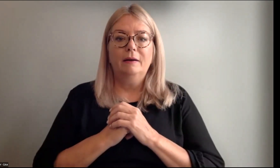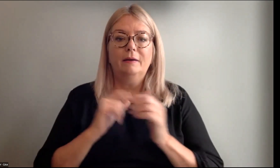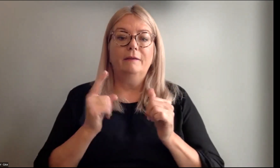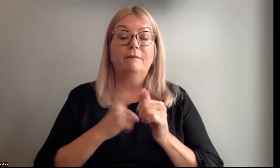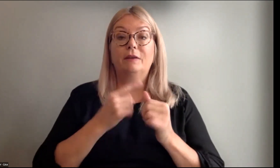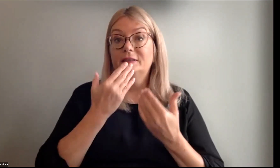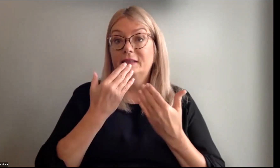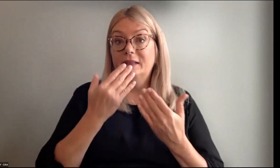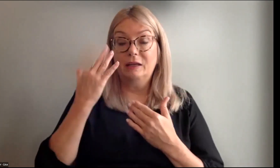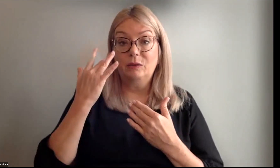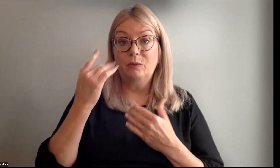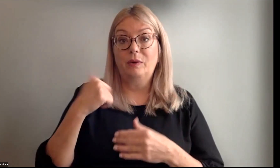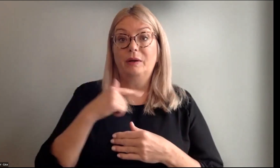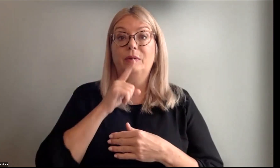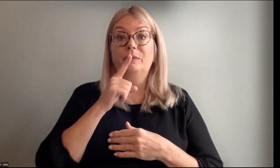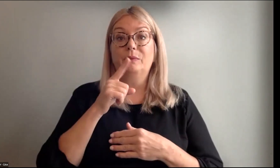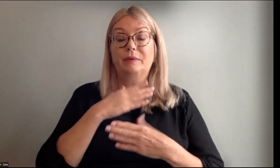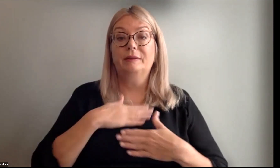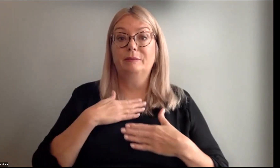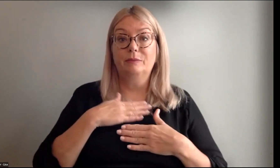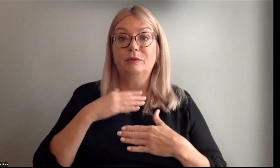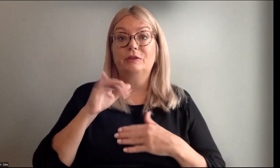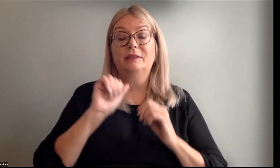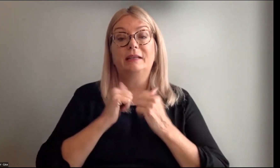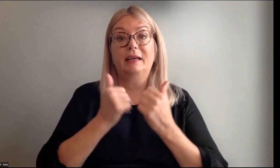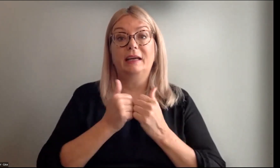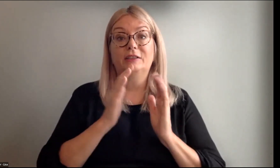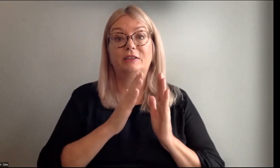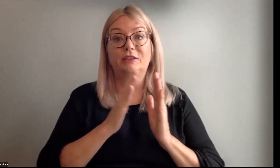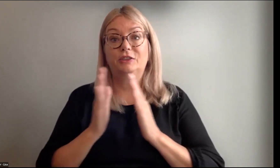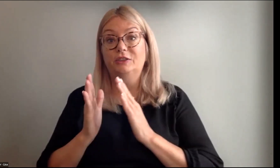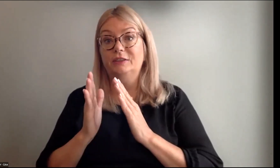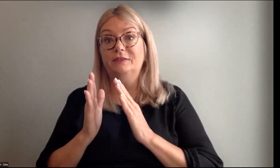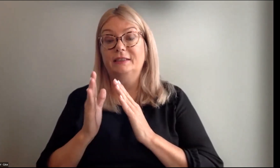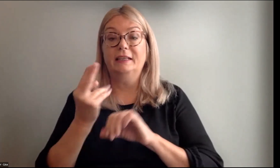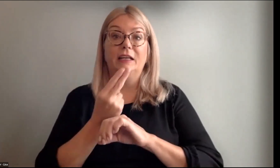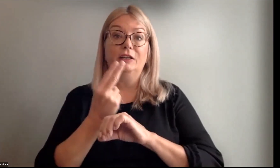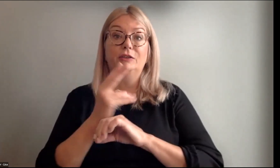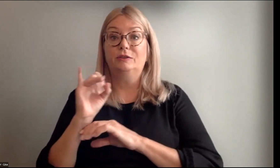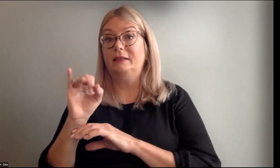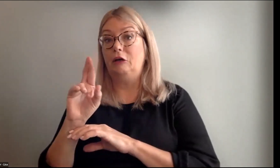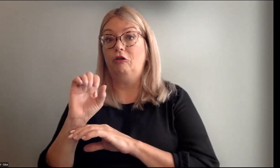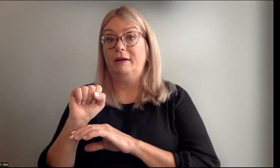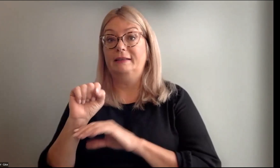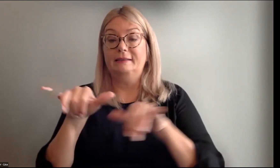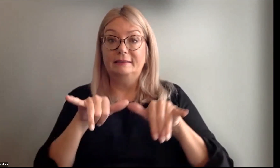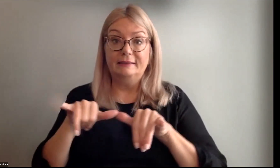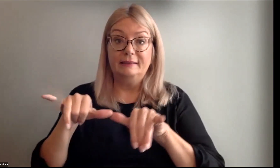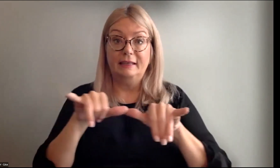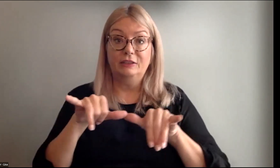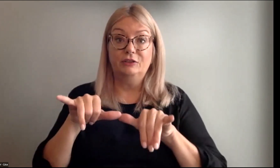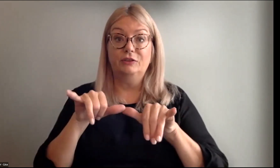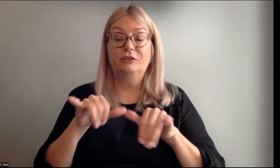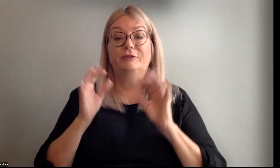we really appreciate that the agency has shifted and now uses the IRS standard, which is just like a fixed standard for